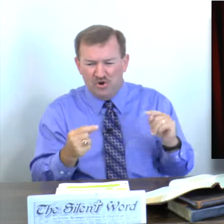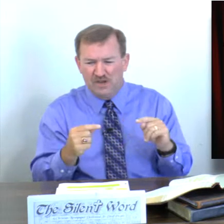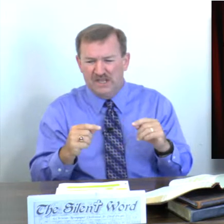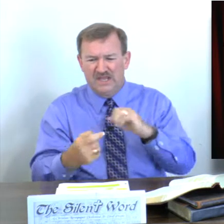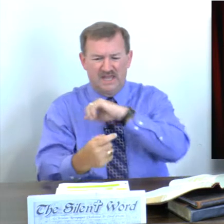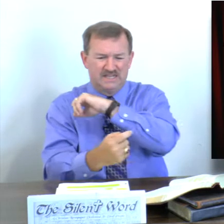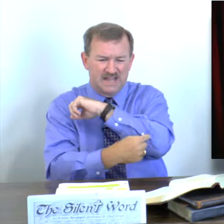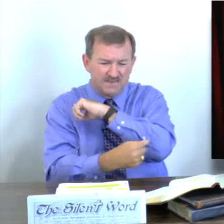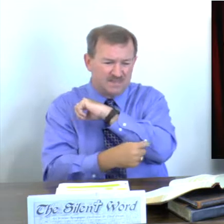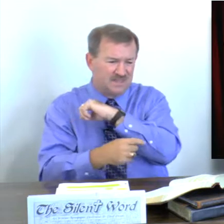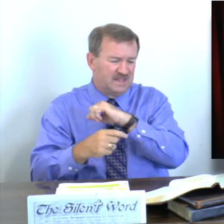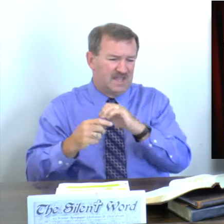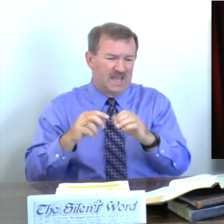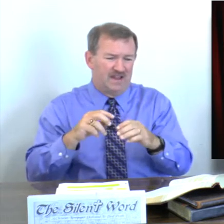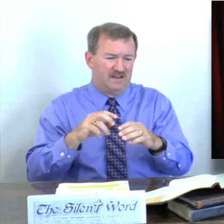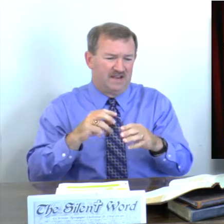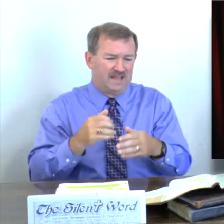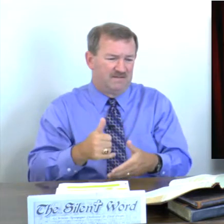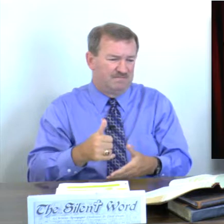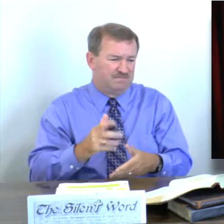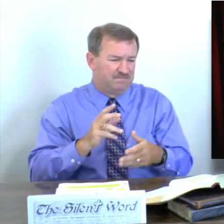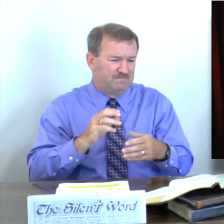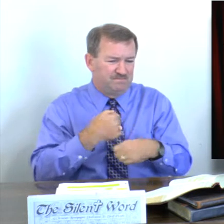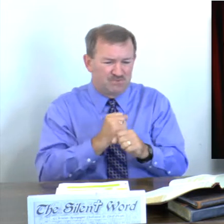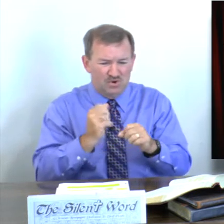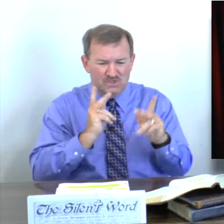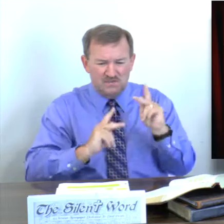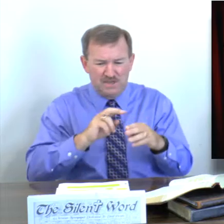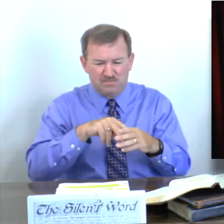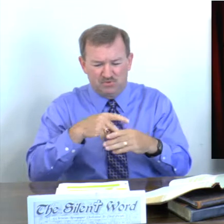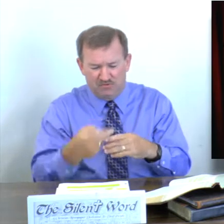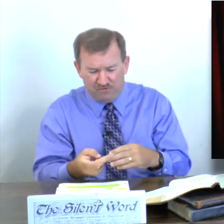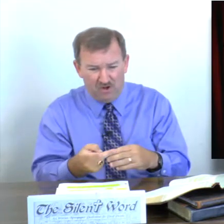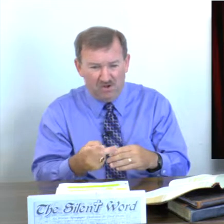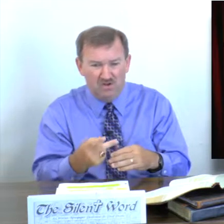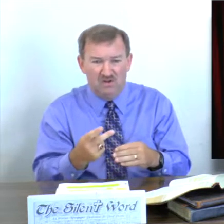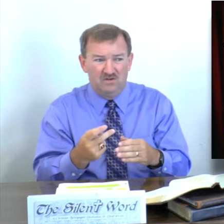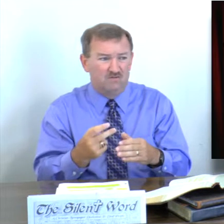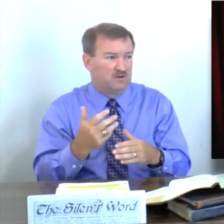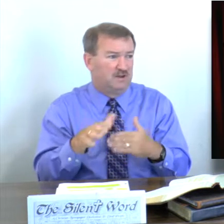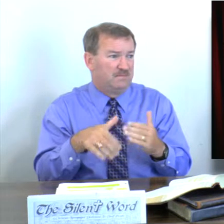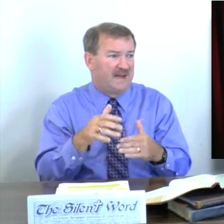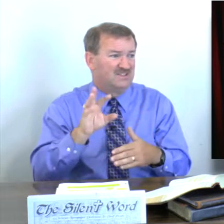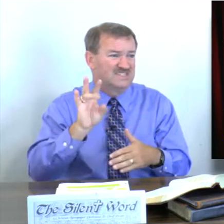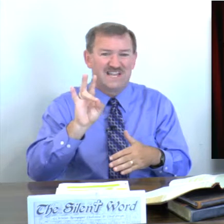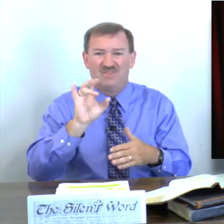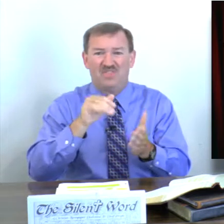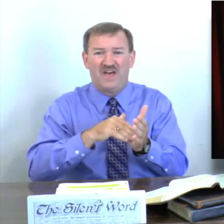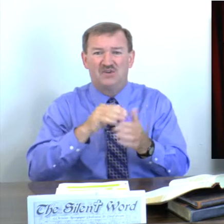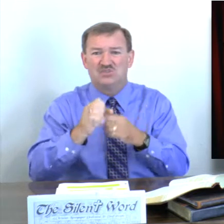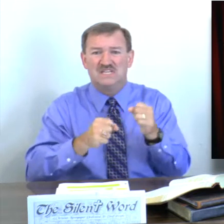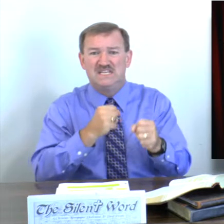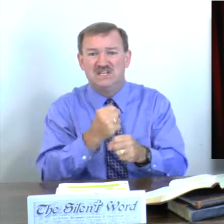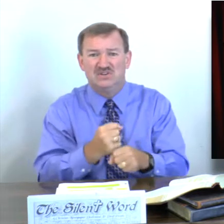hurting and tempting and causing people to fall for about 7,000